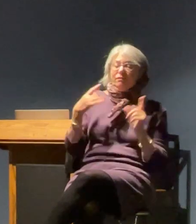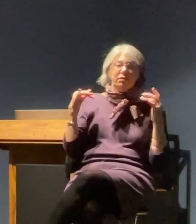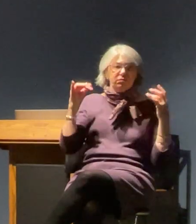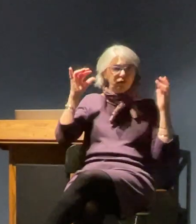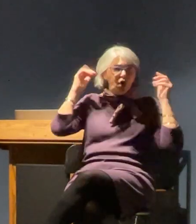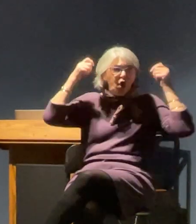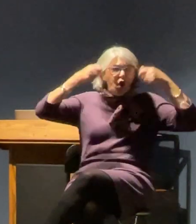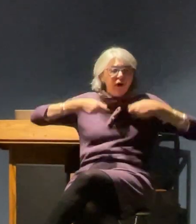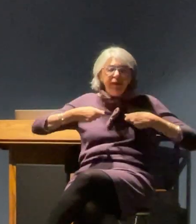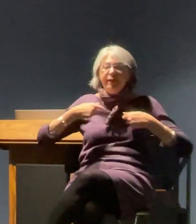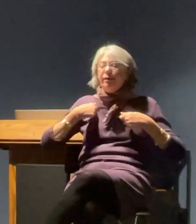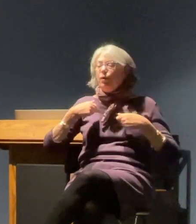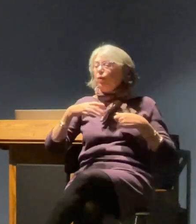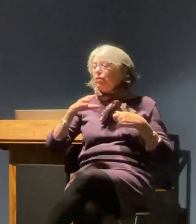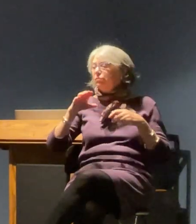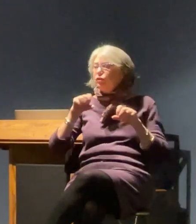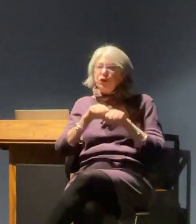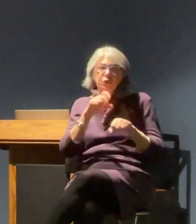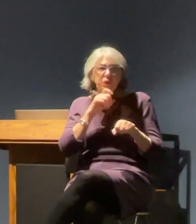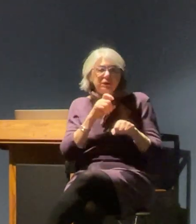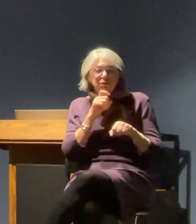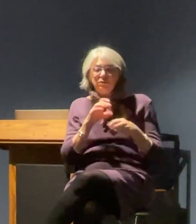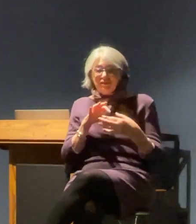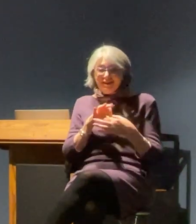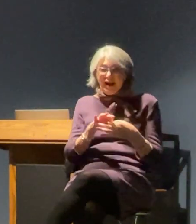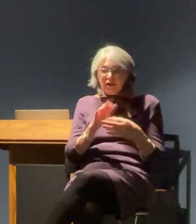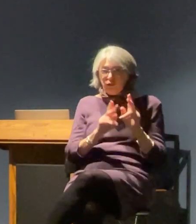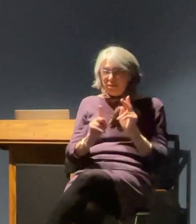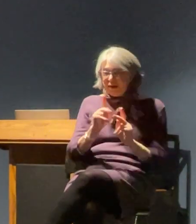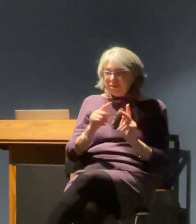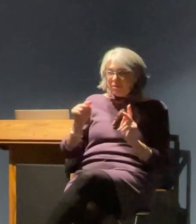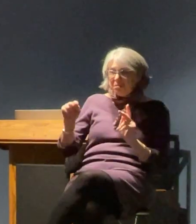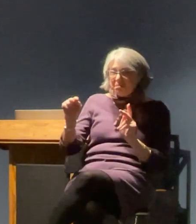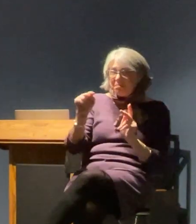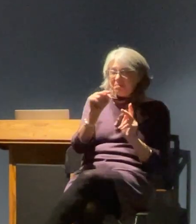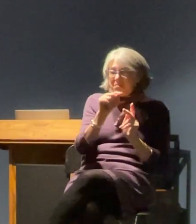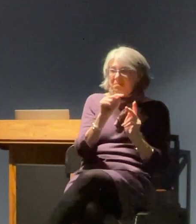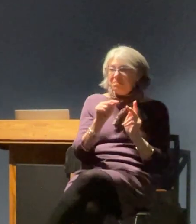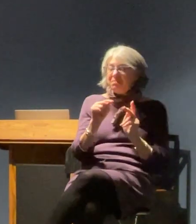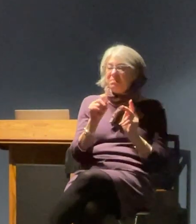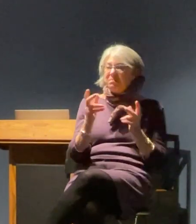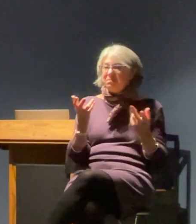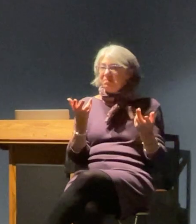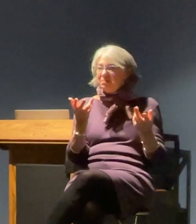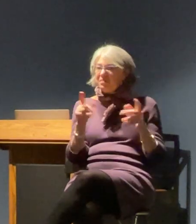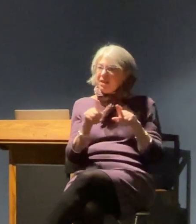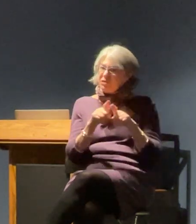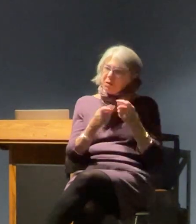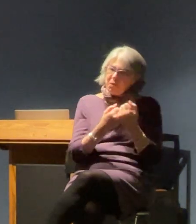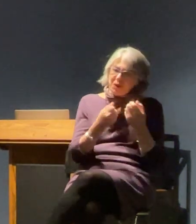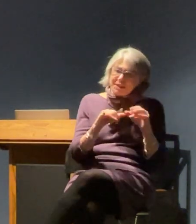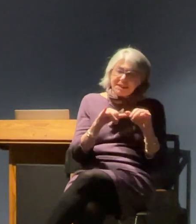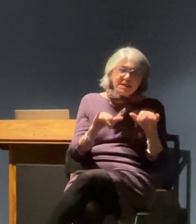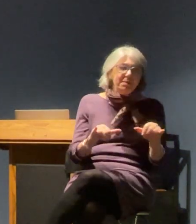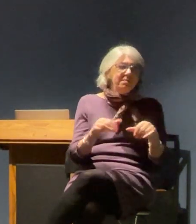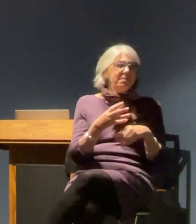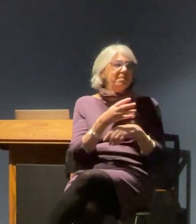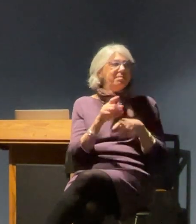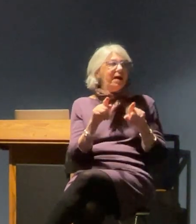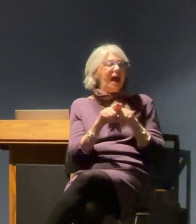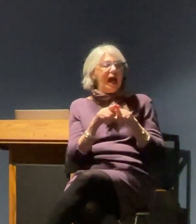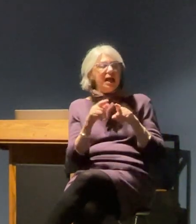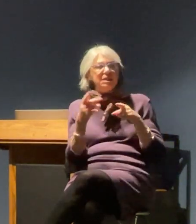certain pair of shoes connected you to people, you know, as support systems,